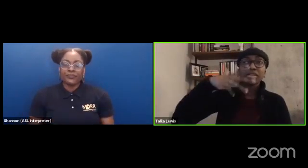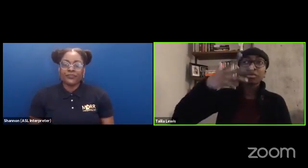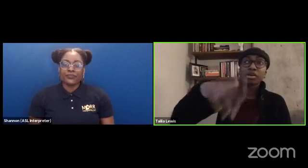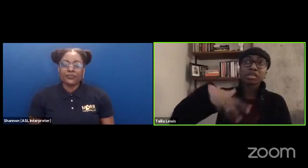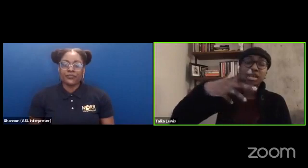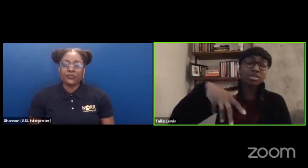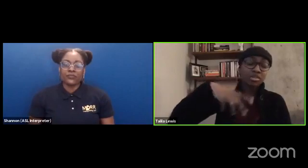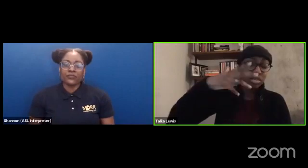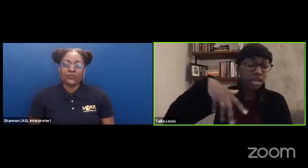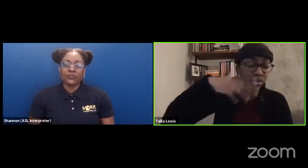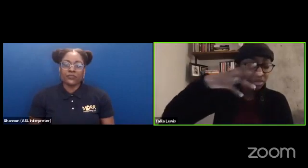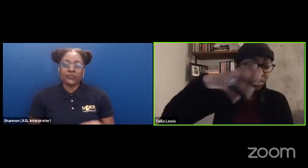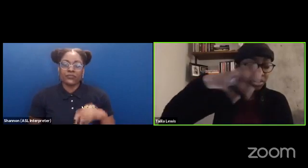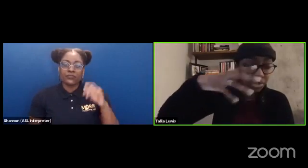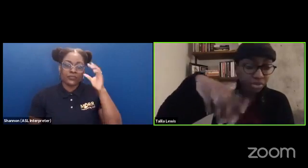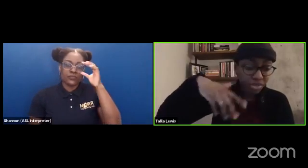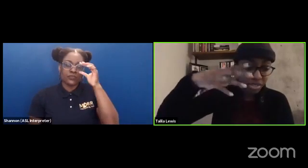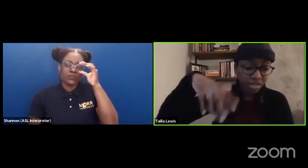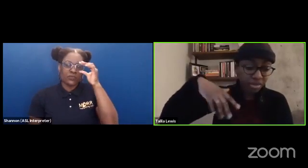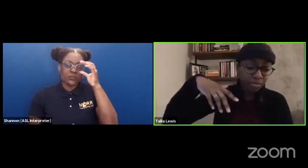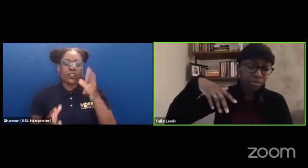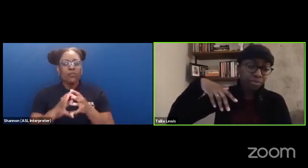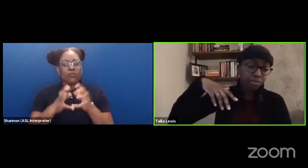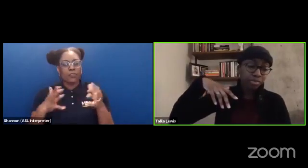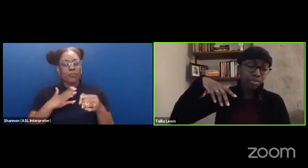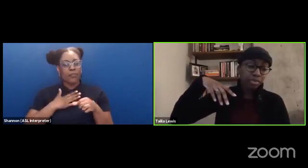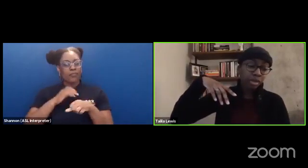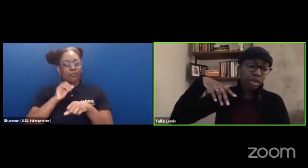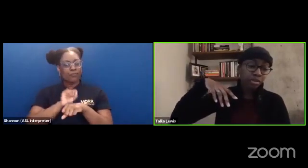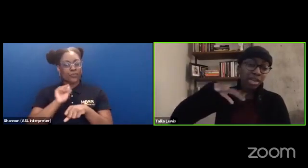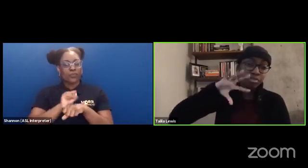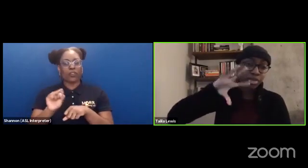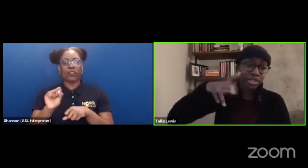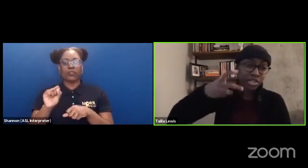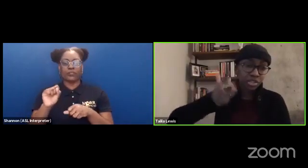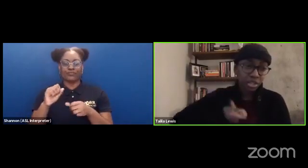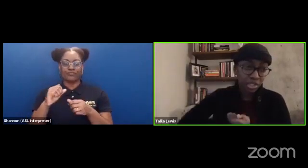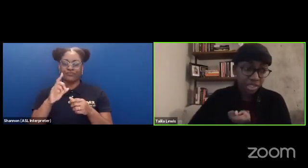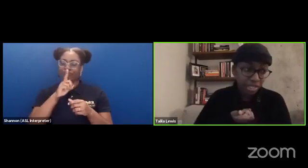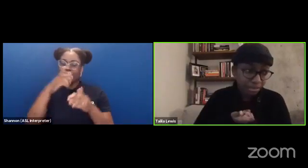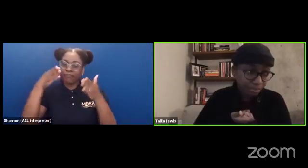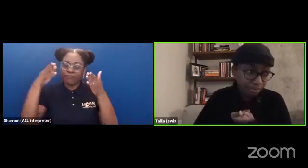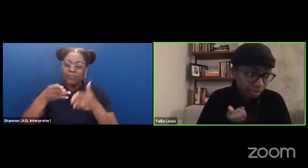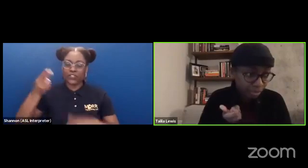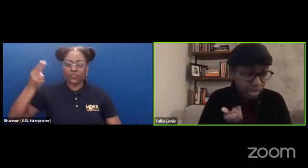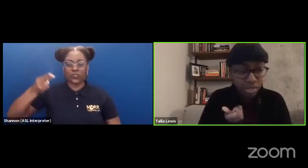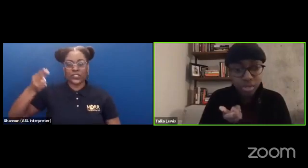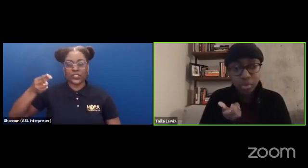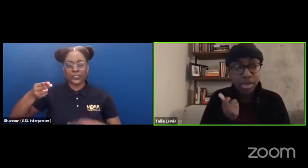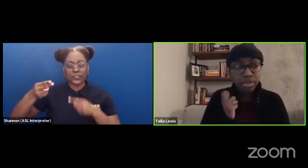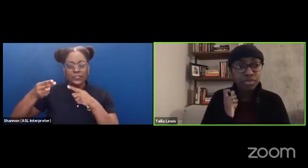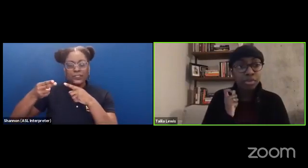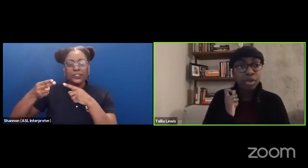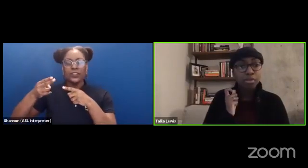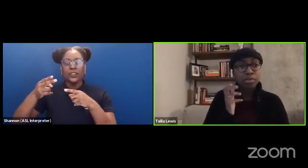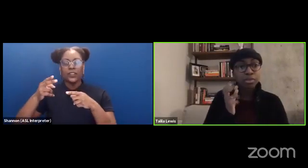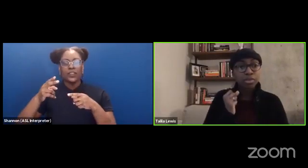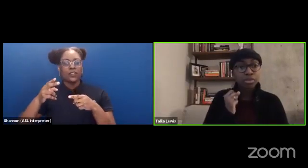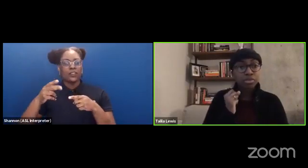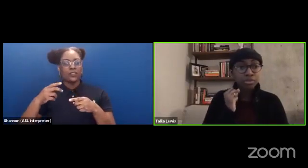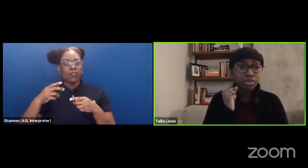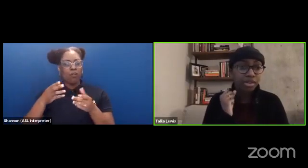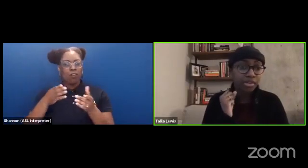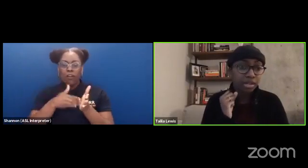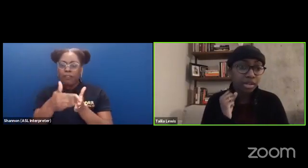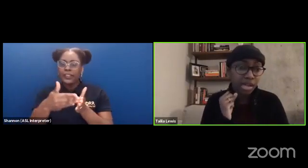lot of the work that I do is unearthing histories that have been intentionally hidden away from our